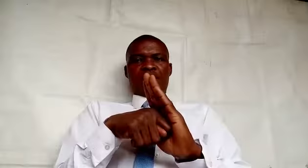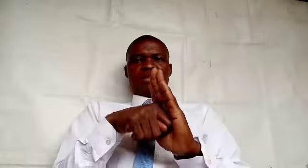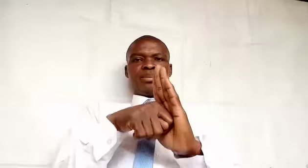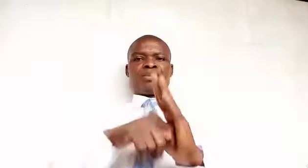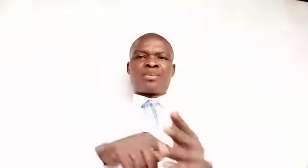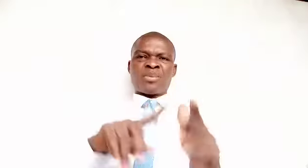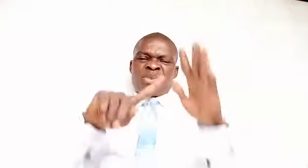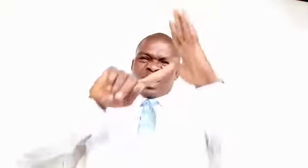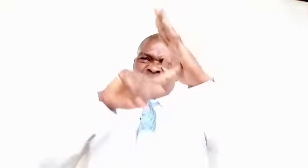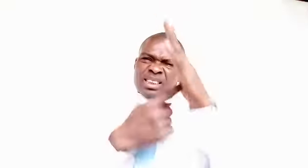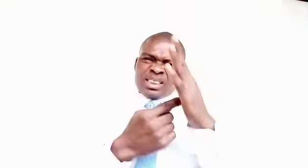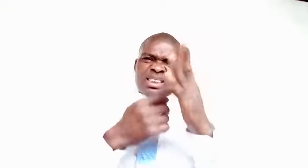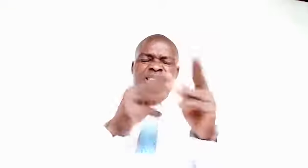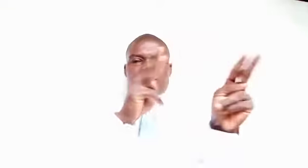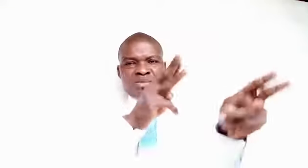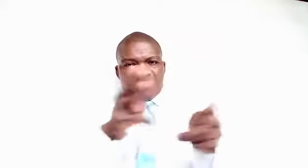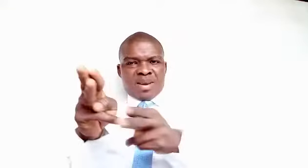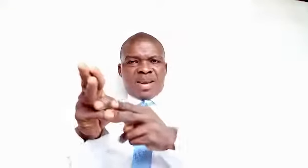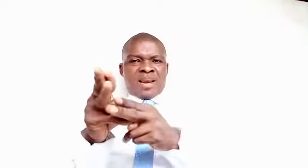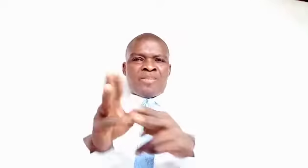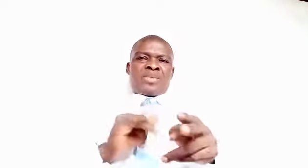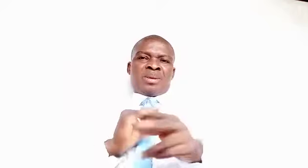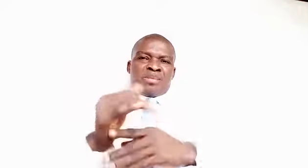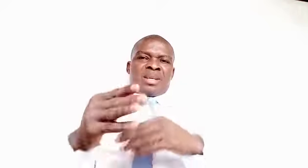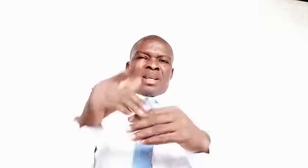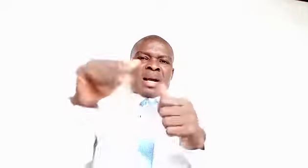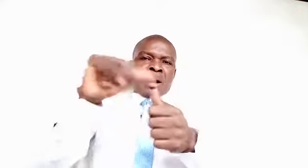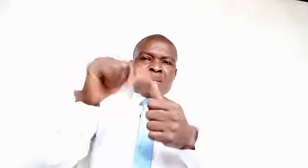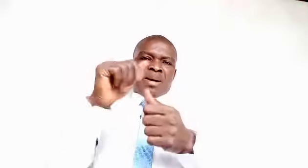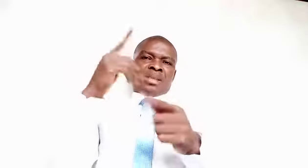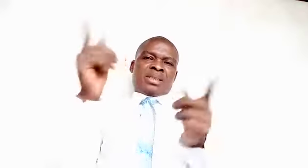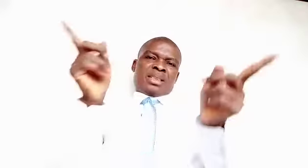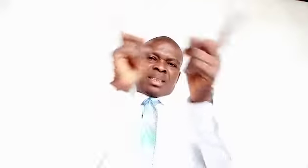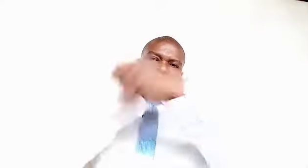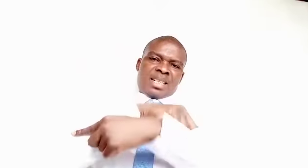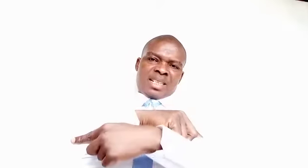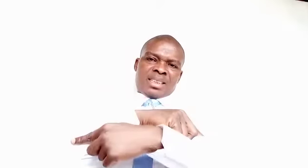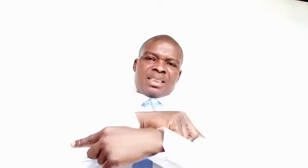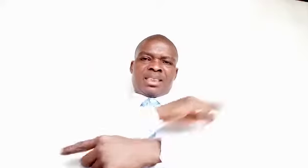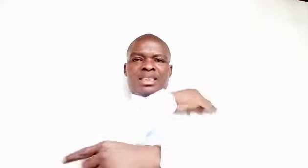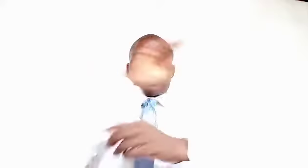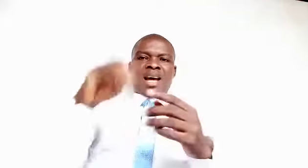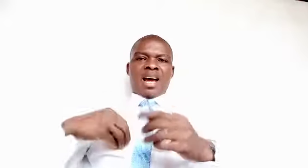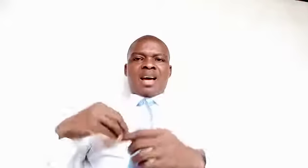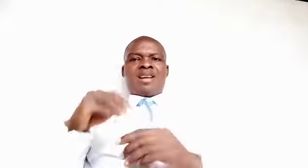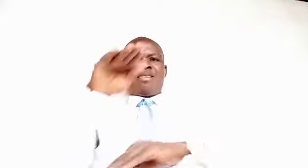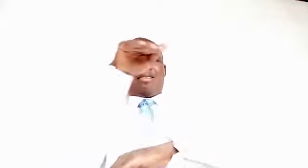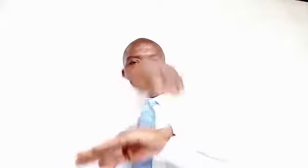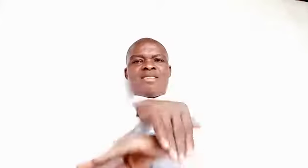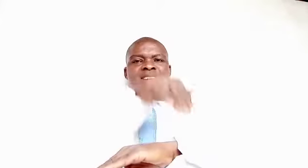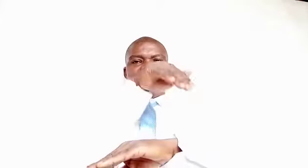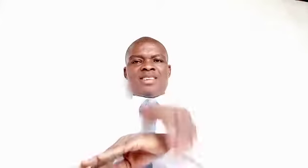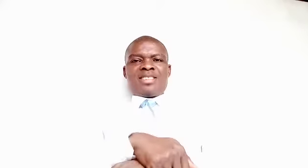This rotation brings about days and nights.